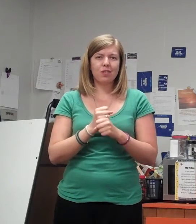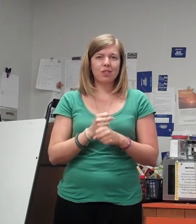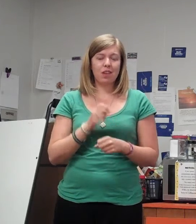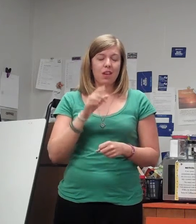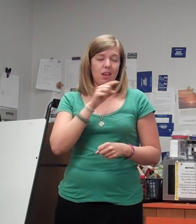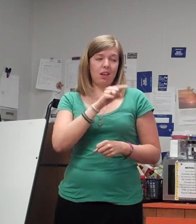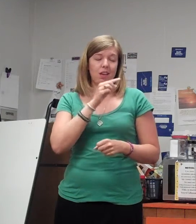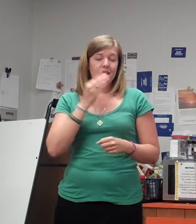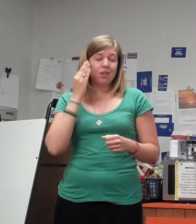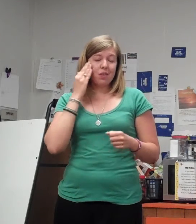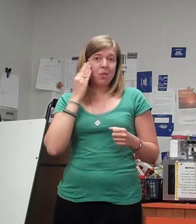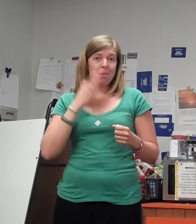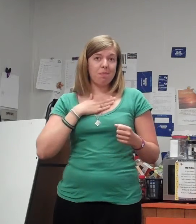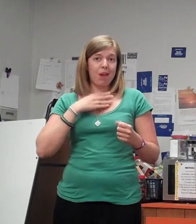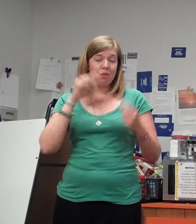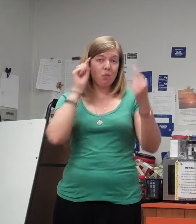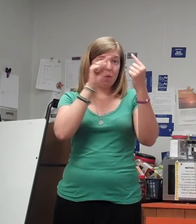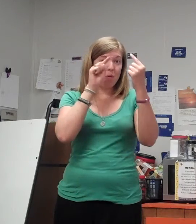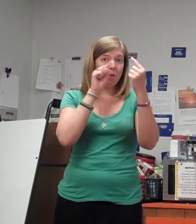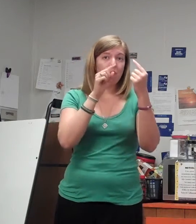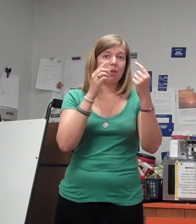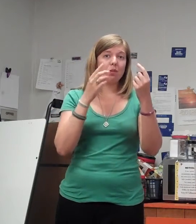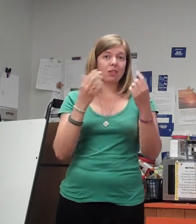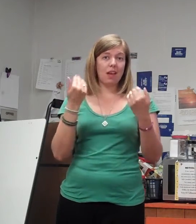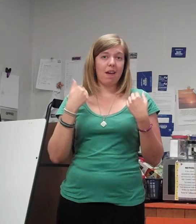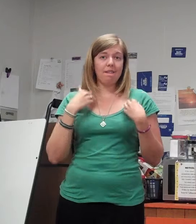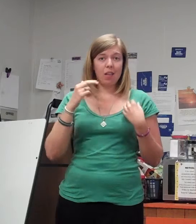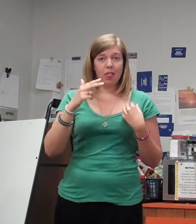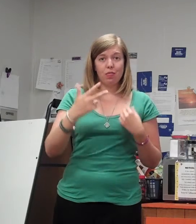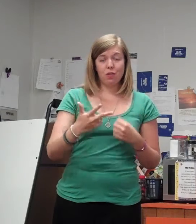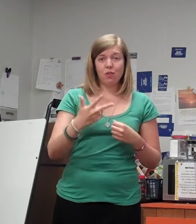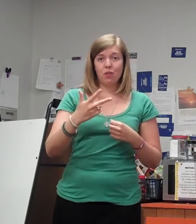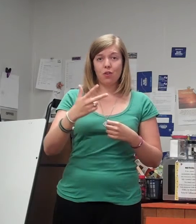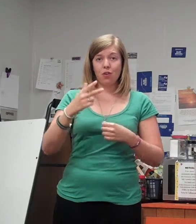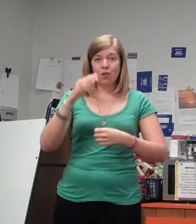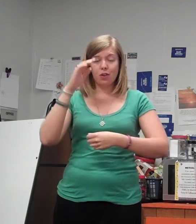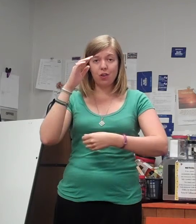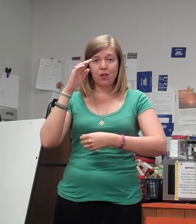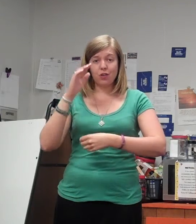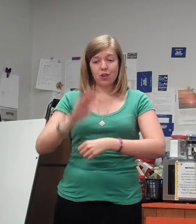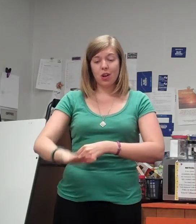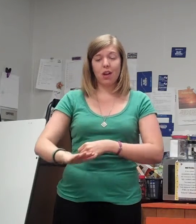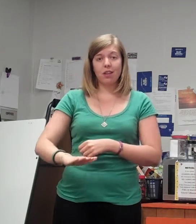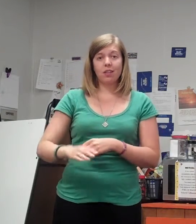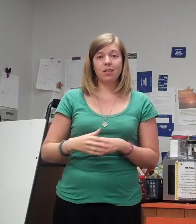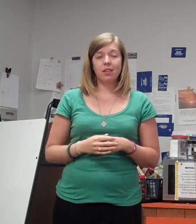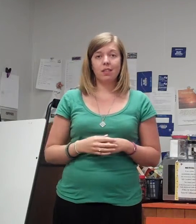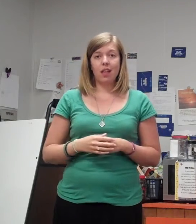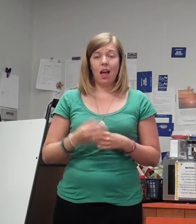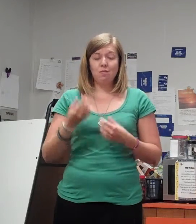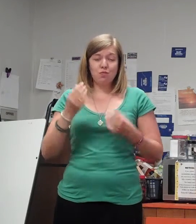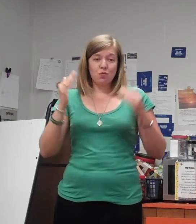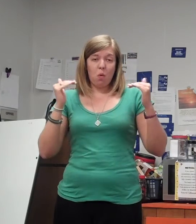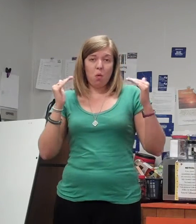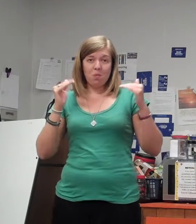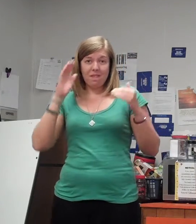third child. I was hoping for a son because I'd already been given 2 sons, figured I'm a boy mom, I'm good to go, let's stay with